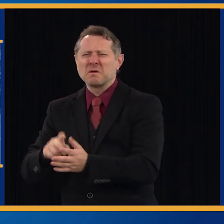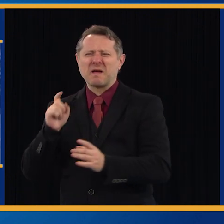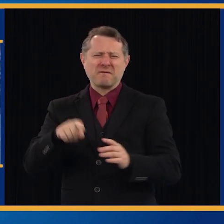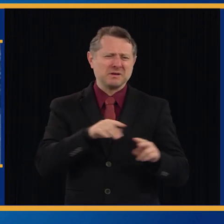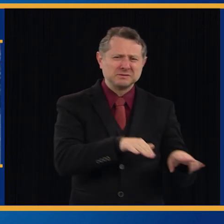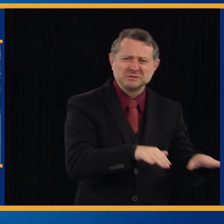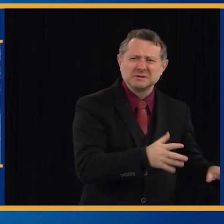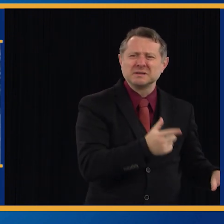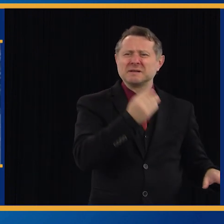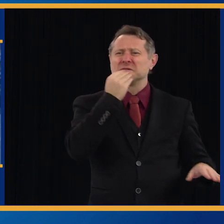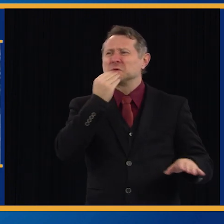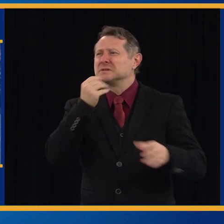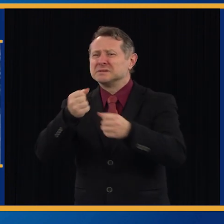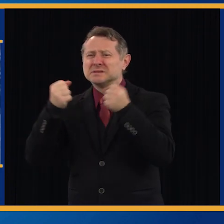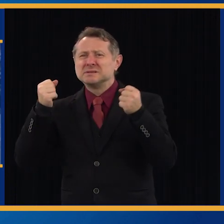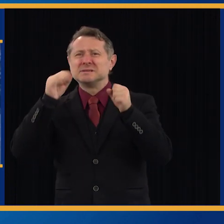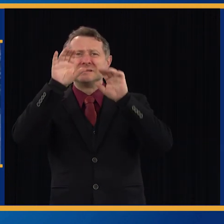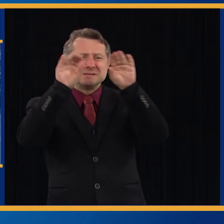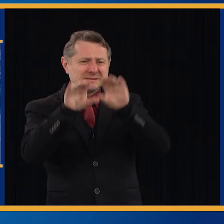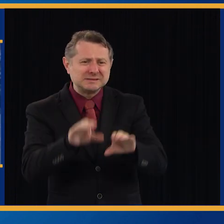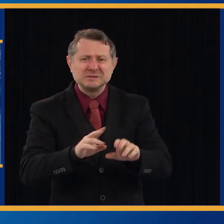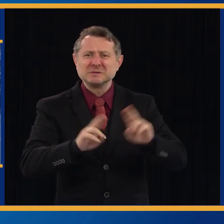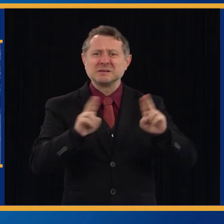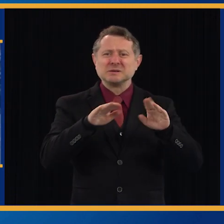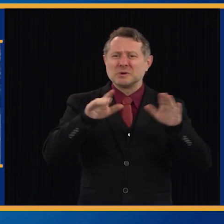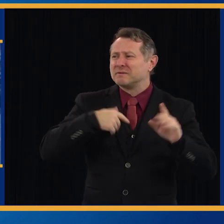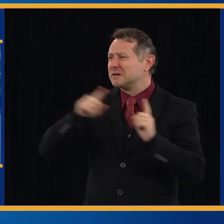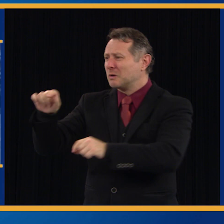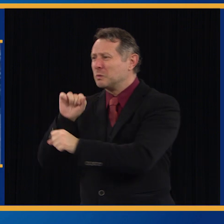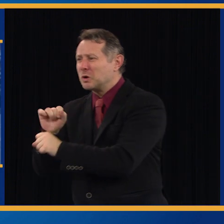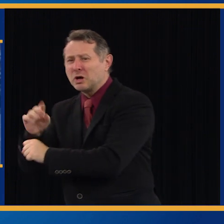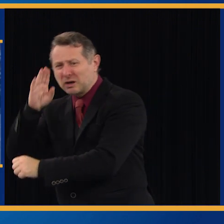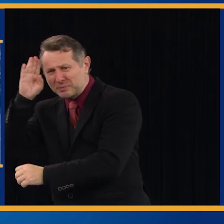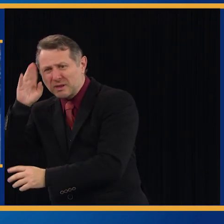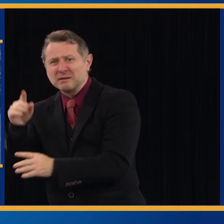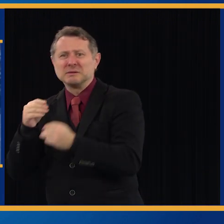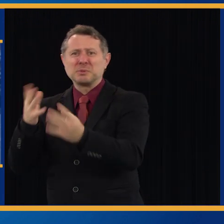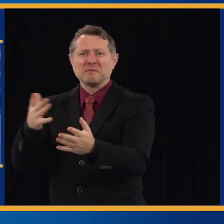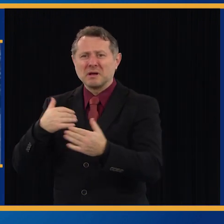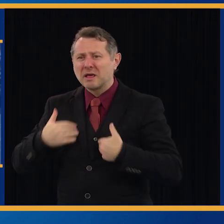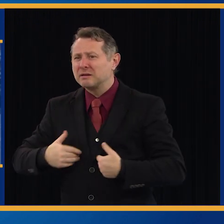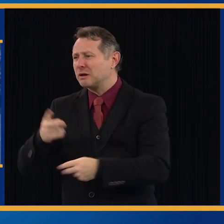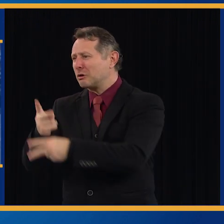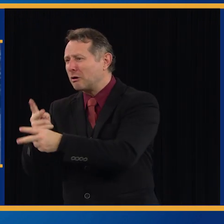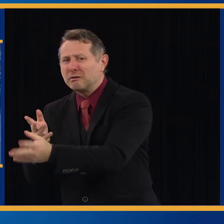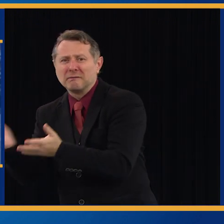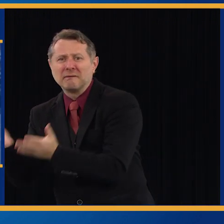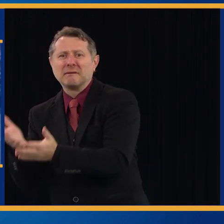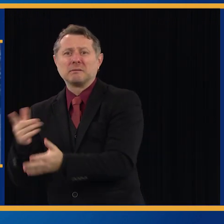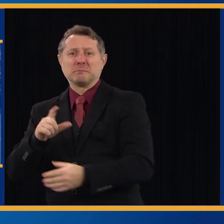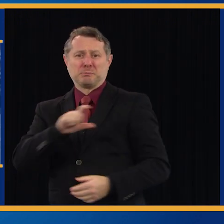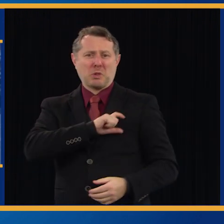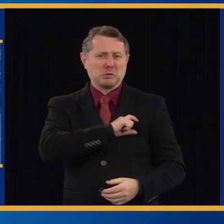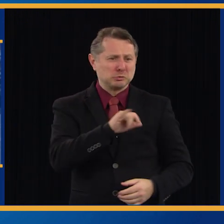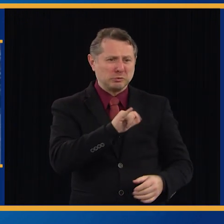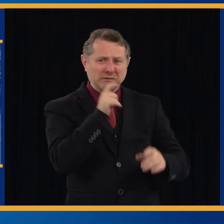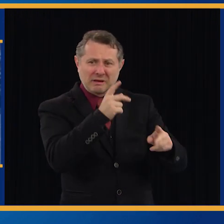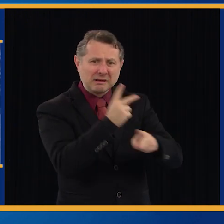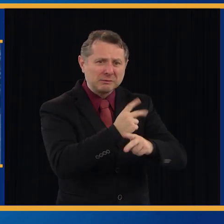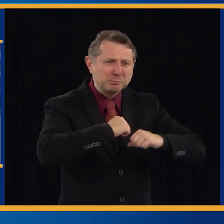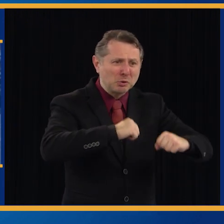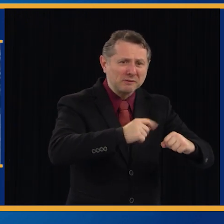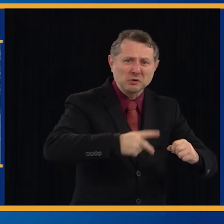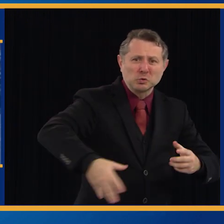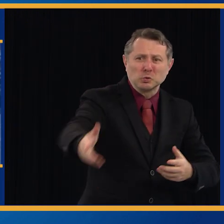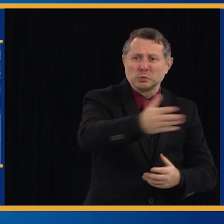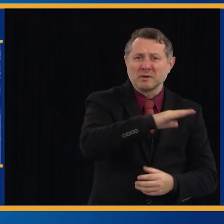care under extraordinary circumstances, and the police officer who had to go out to keep you safe, and the firefighter who still had to go